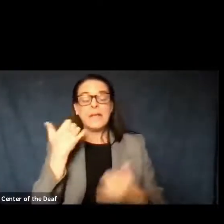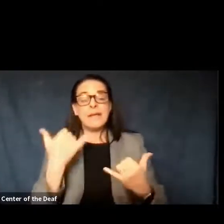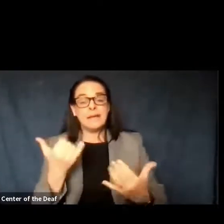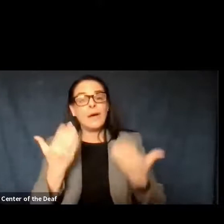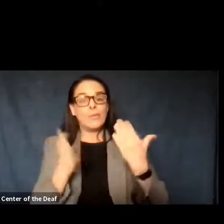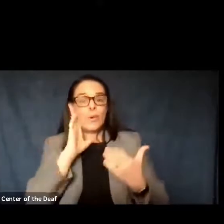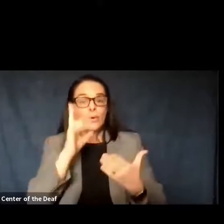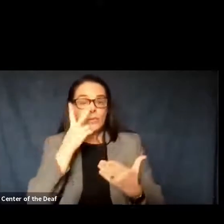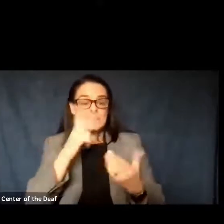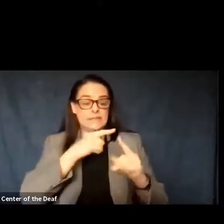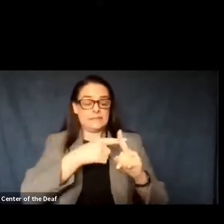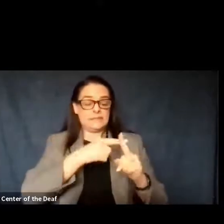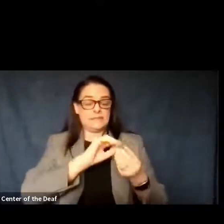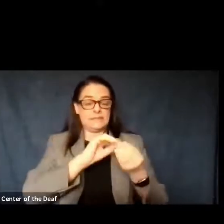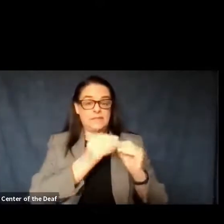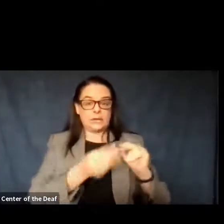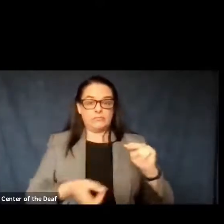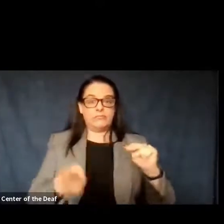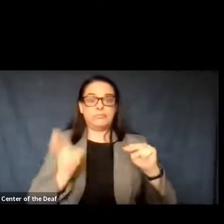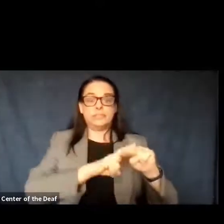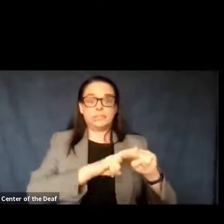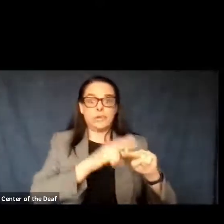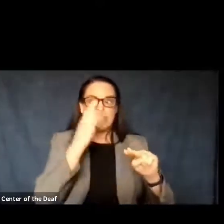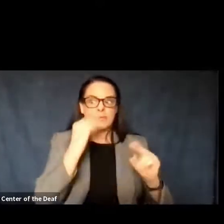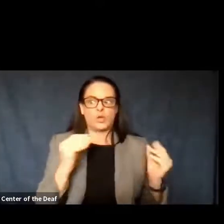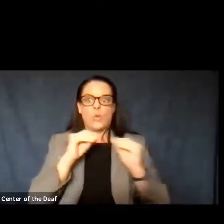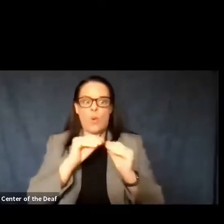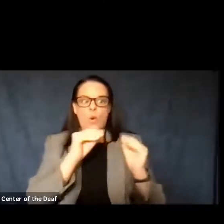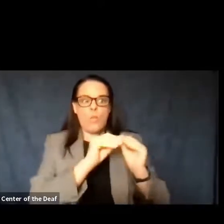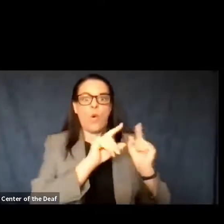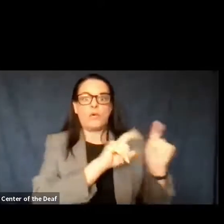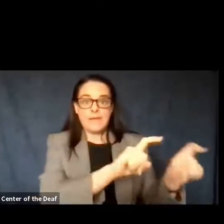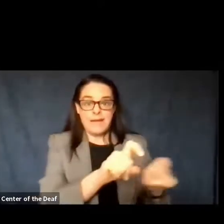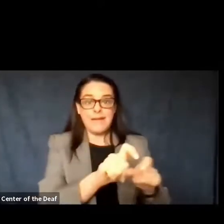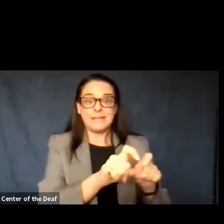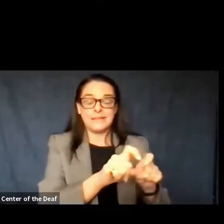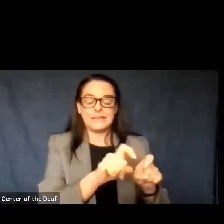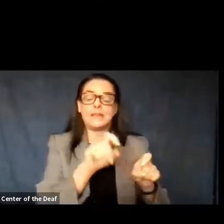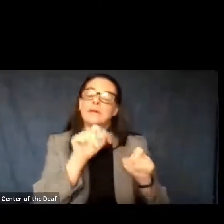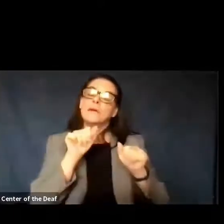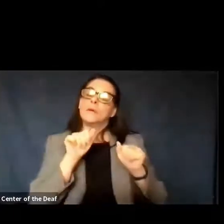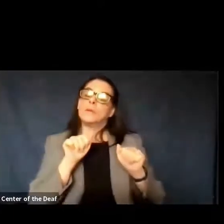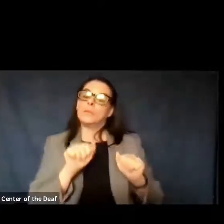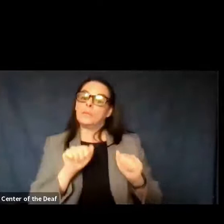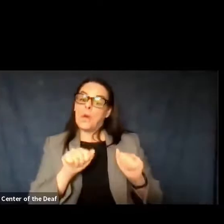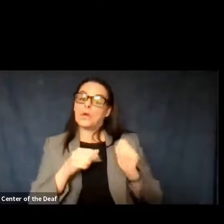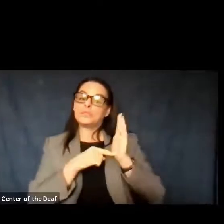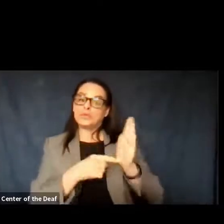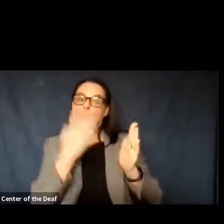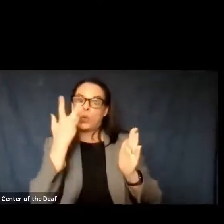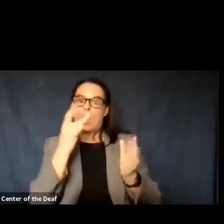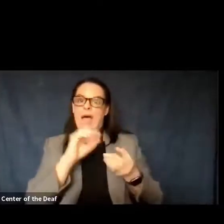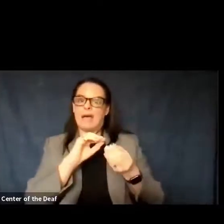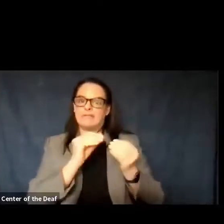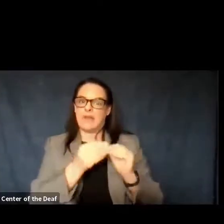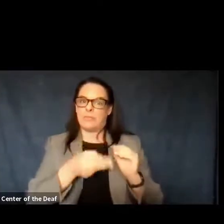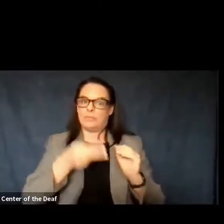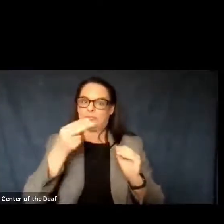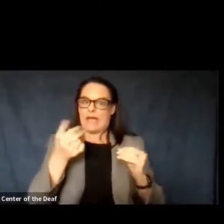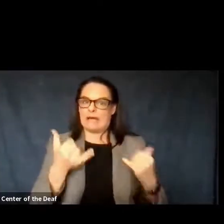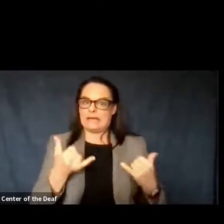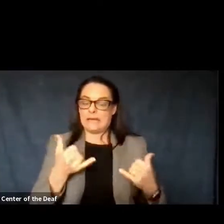case increases jump as more folks are getting tested, which could account for the larger volume today. We are also,